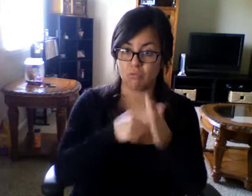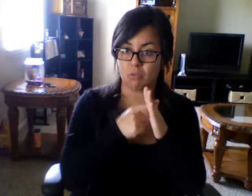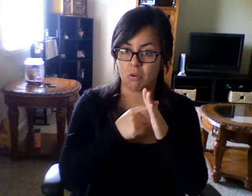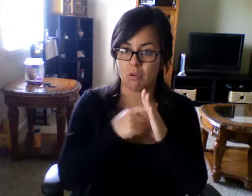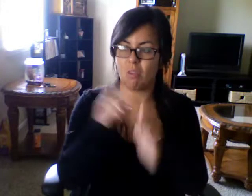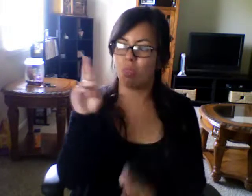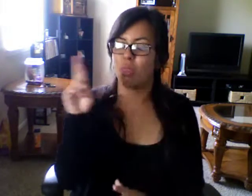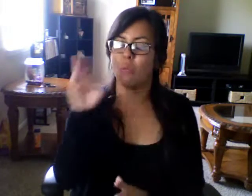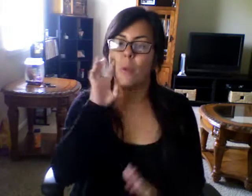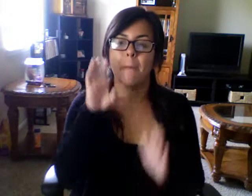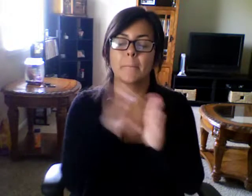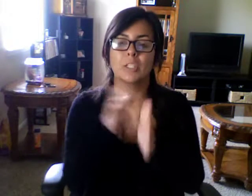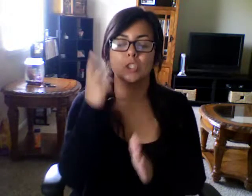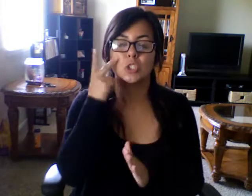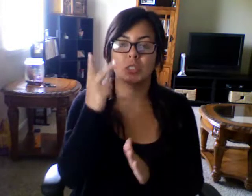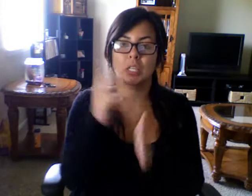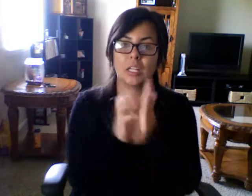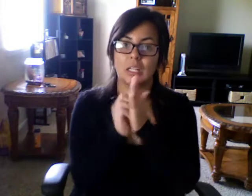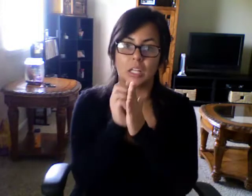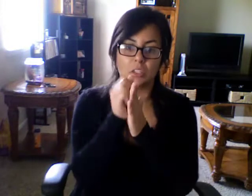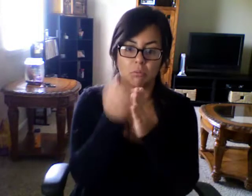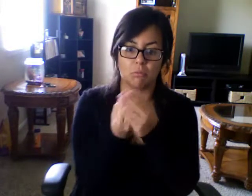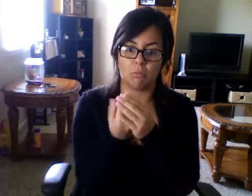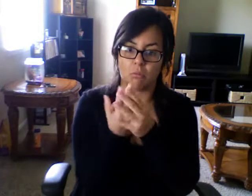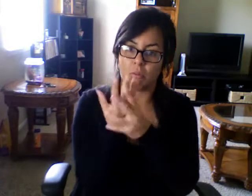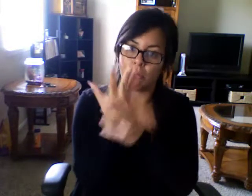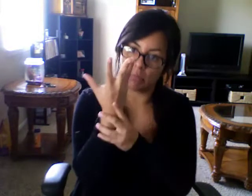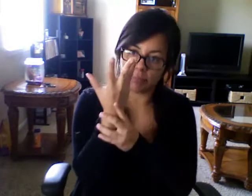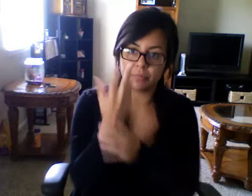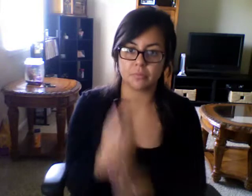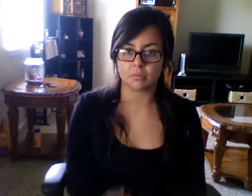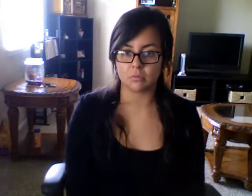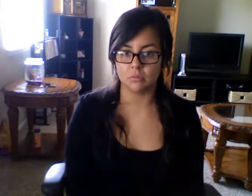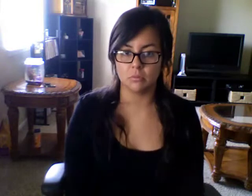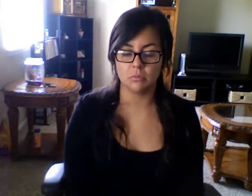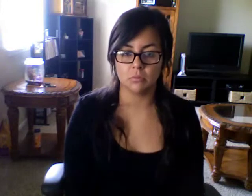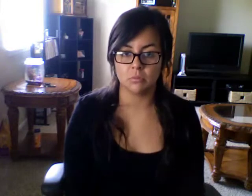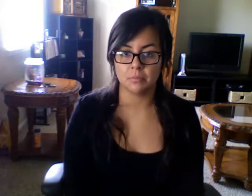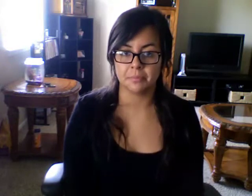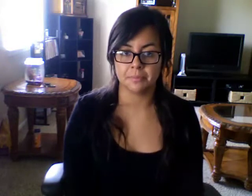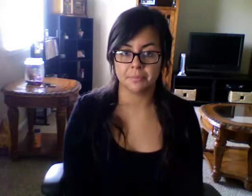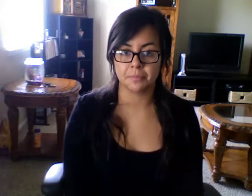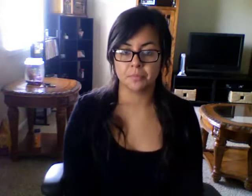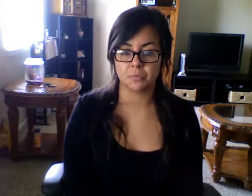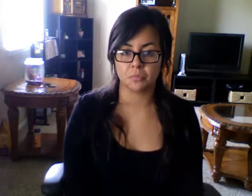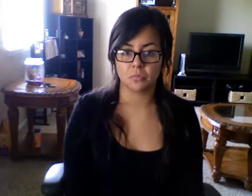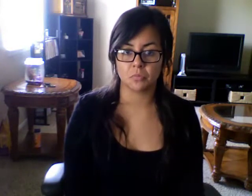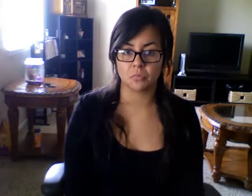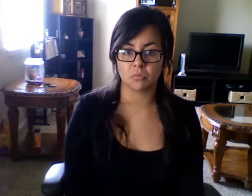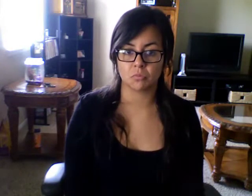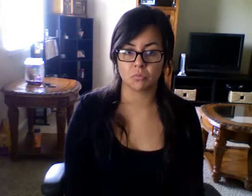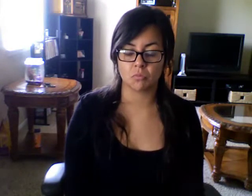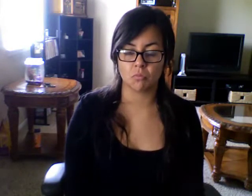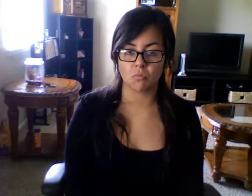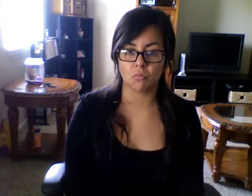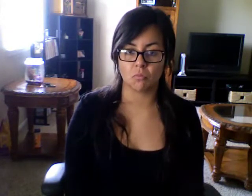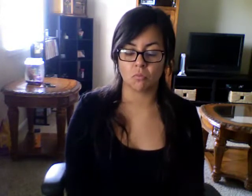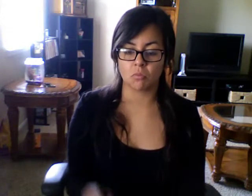clinical trials in 4 mouse models of this disease, and every time we see the same thing. The mice that with this cancer that get the drug live,